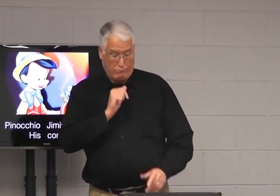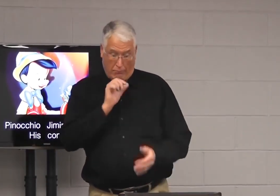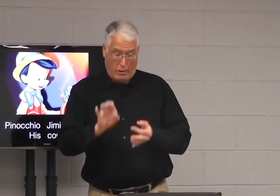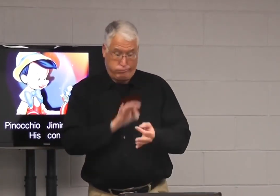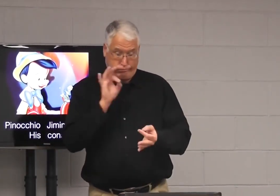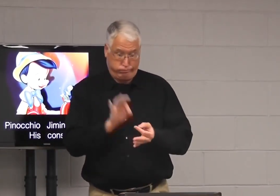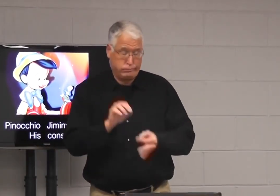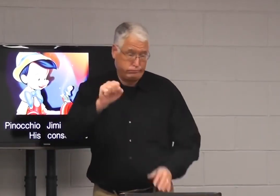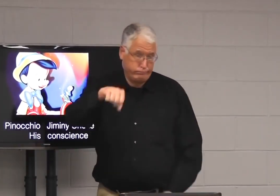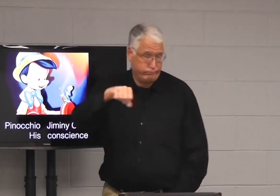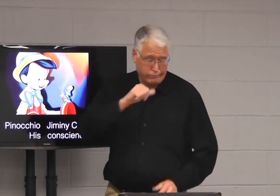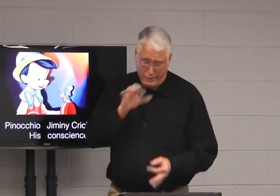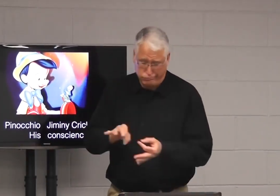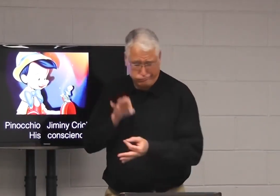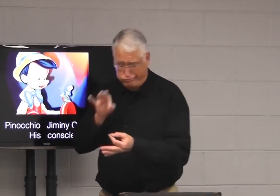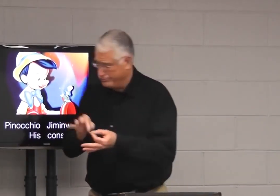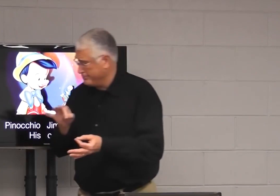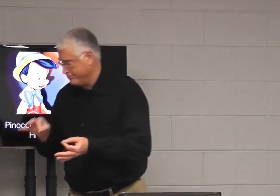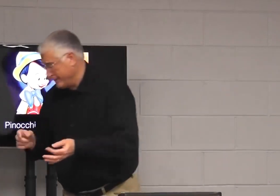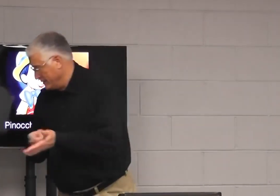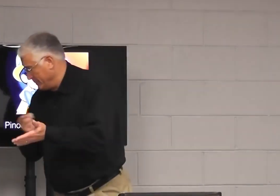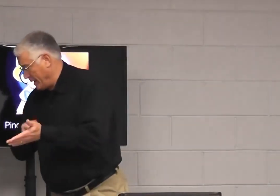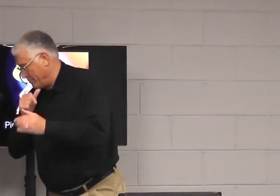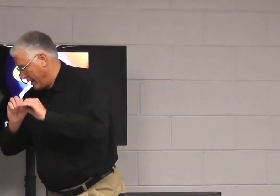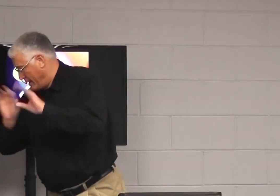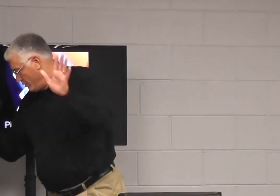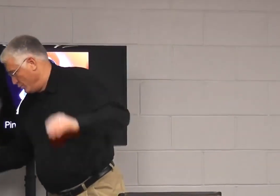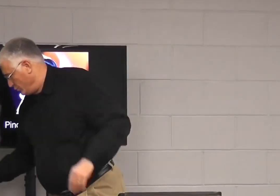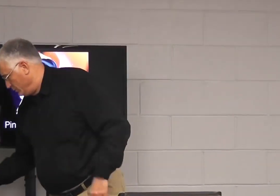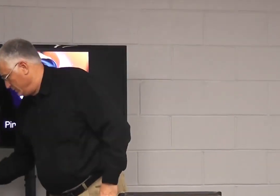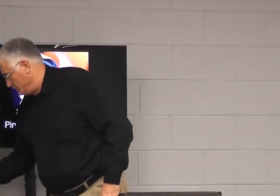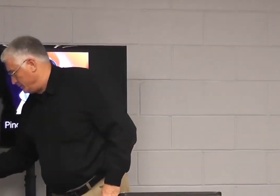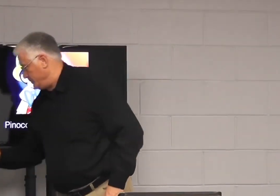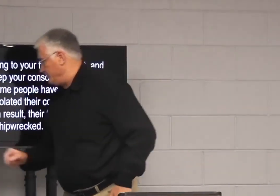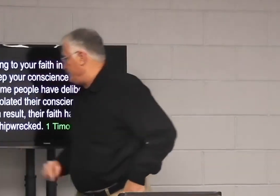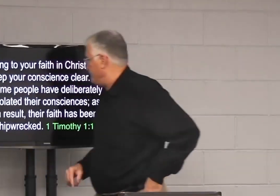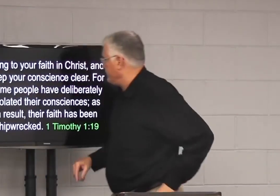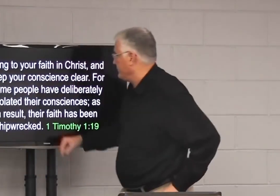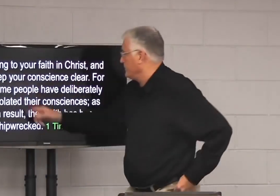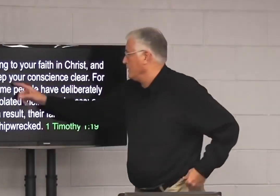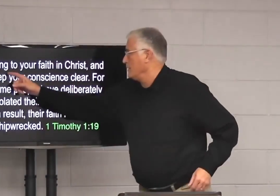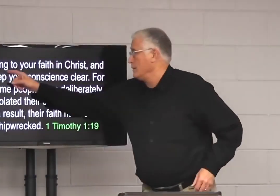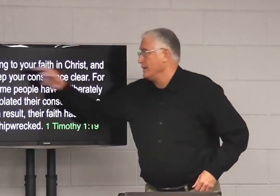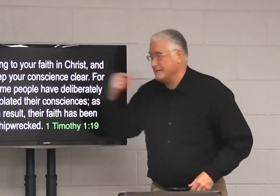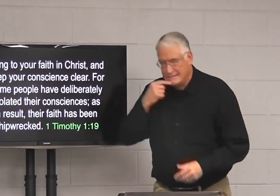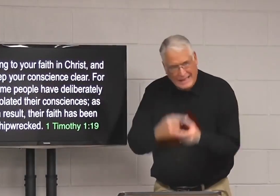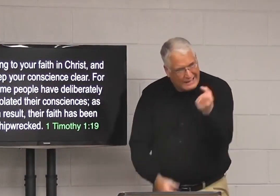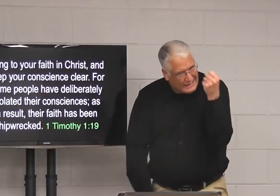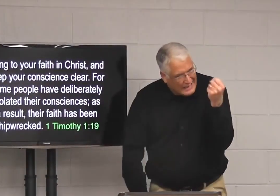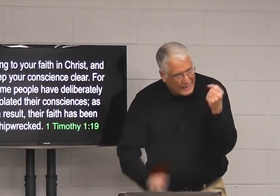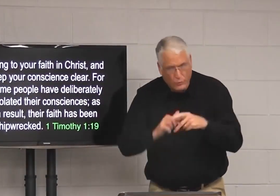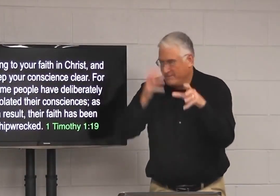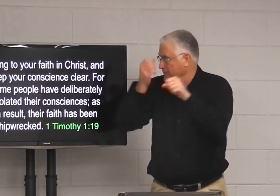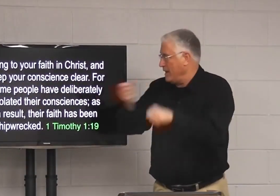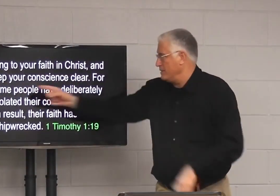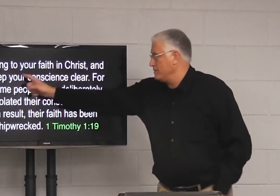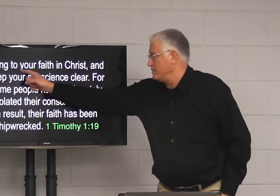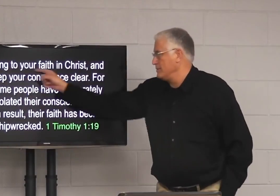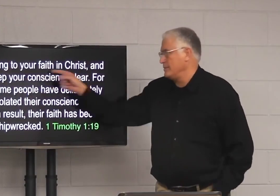So you teach your conscience is not perfect and it is not always clear. So it says, cling